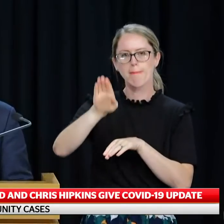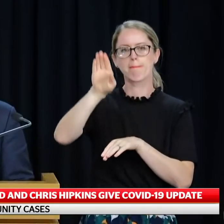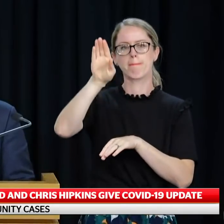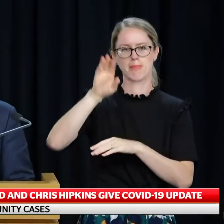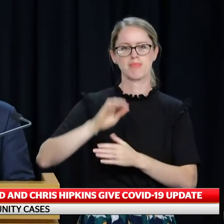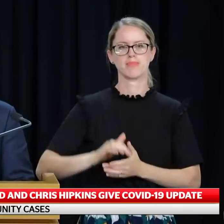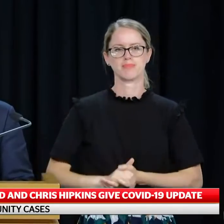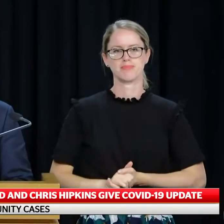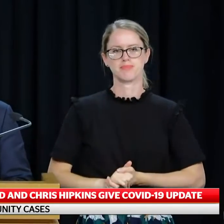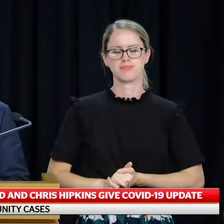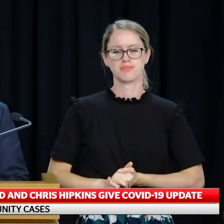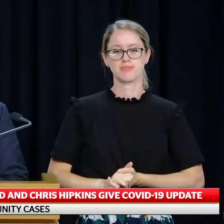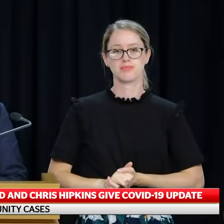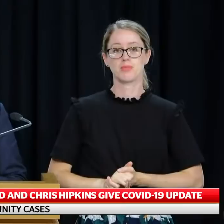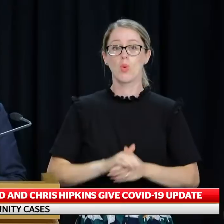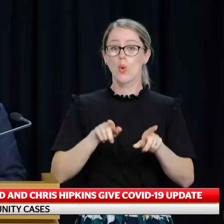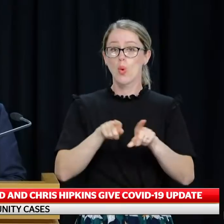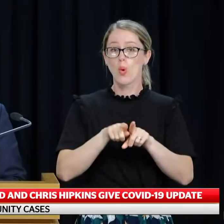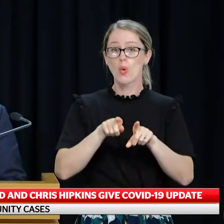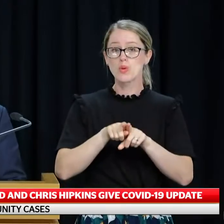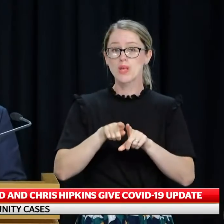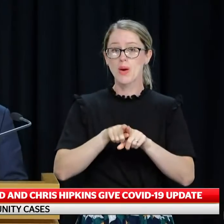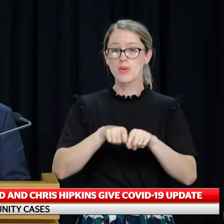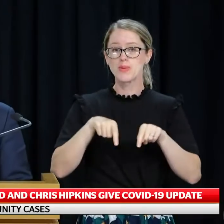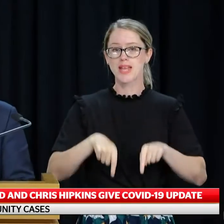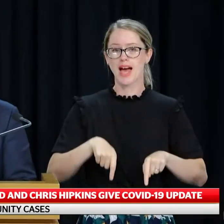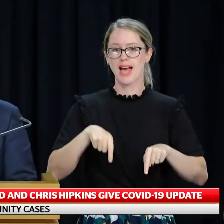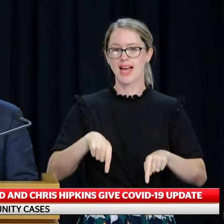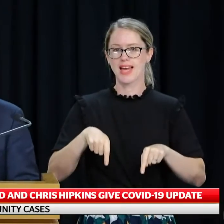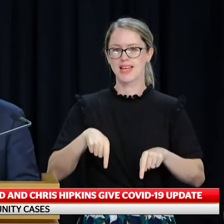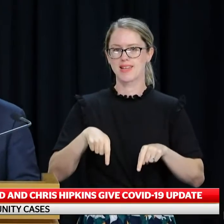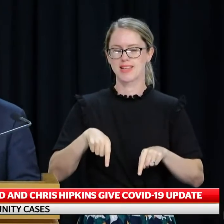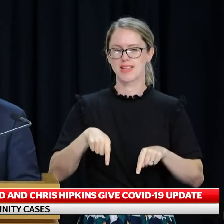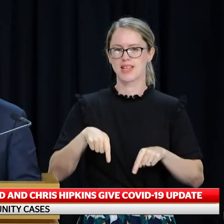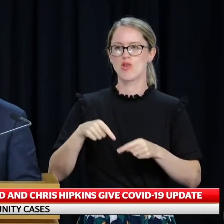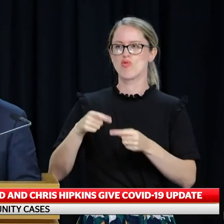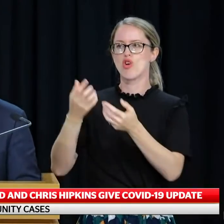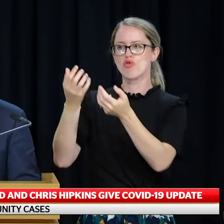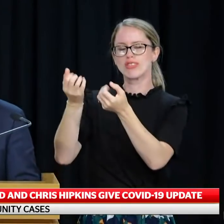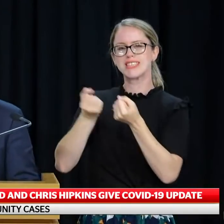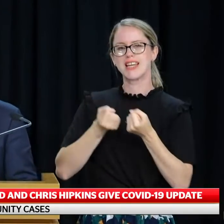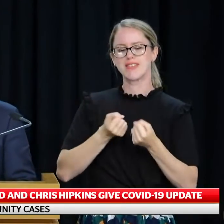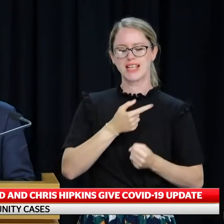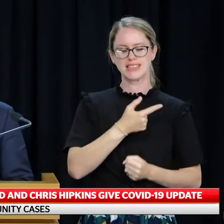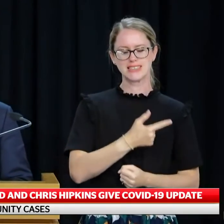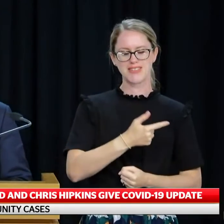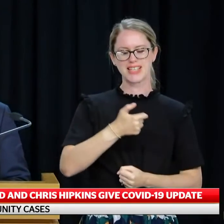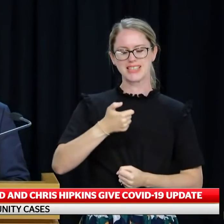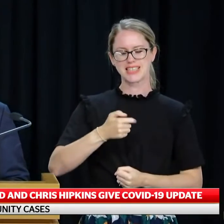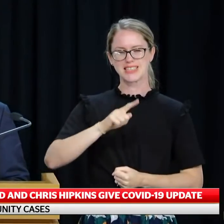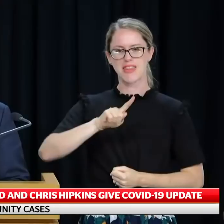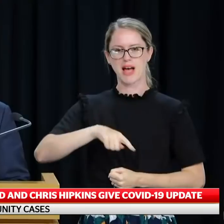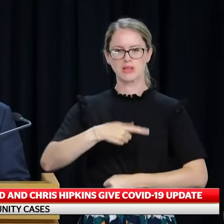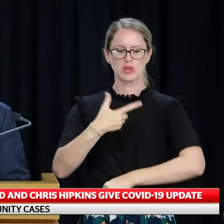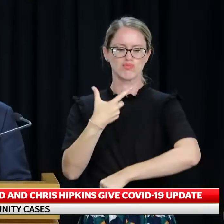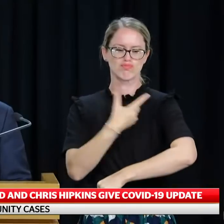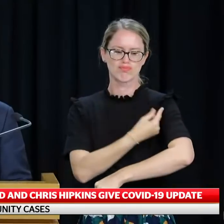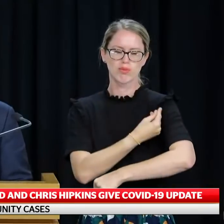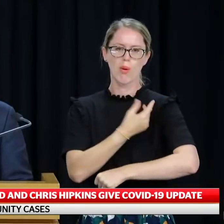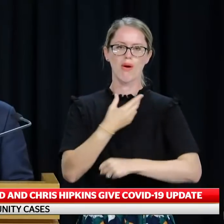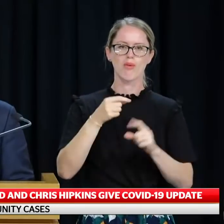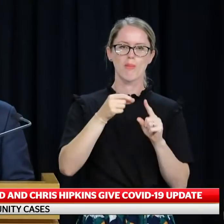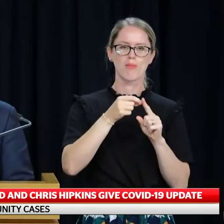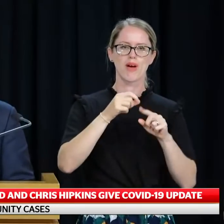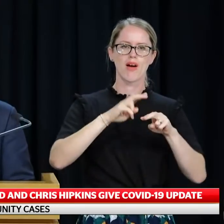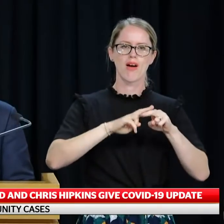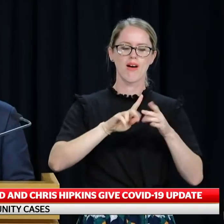increase. Further good news today, I can report that we've received a further 76,000 doses of the Pfizer